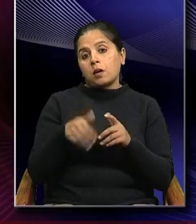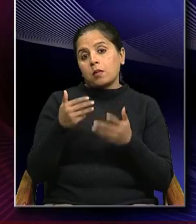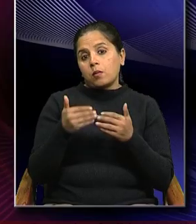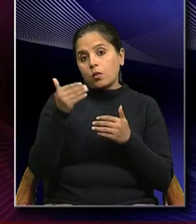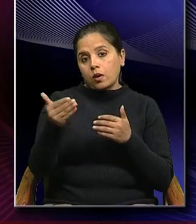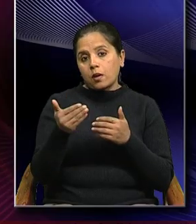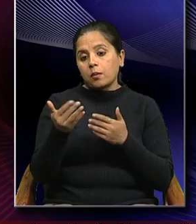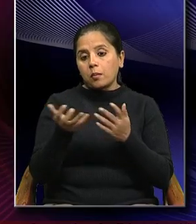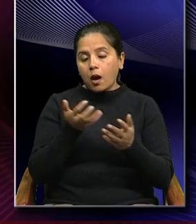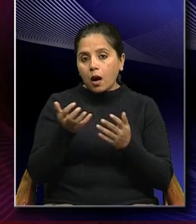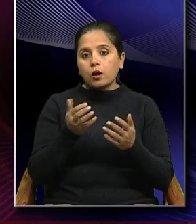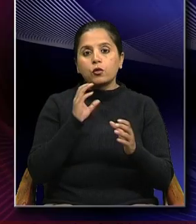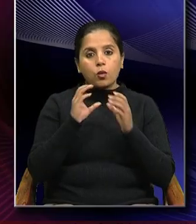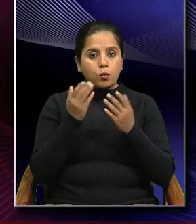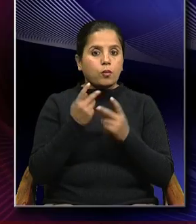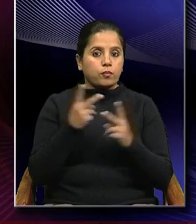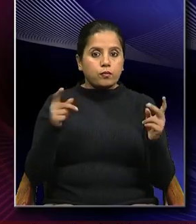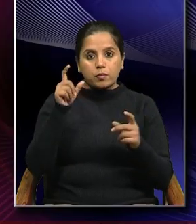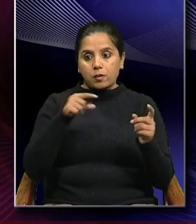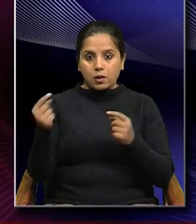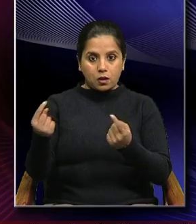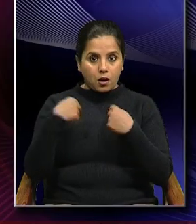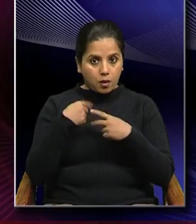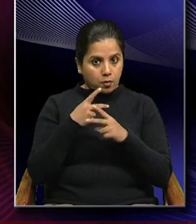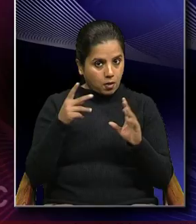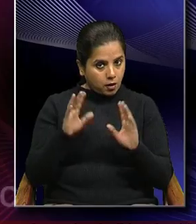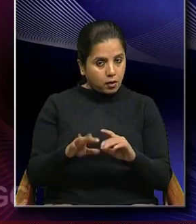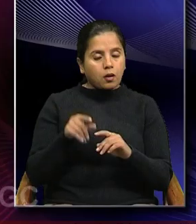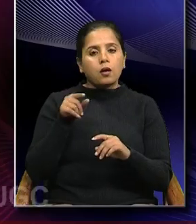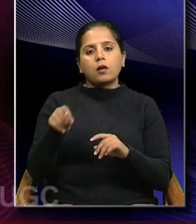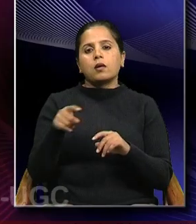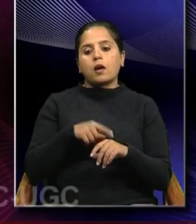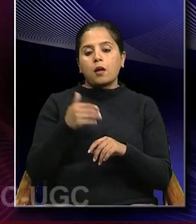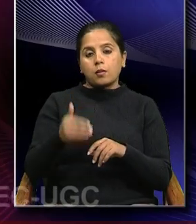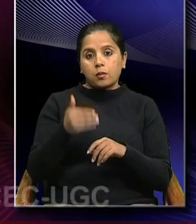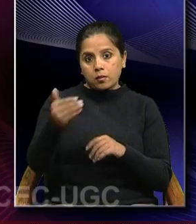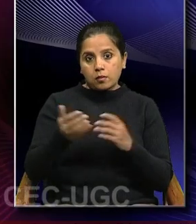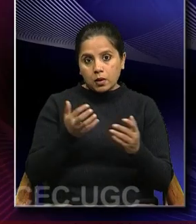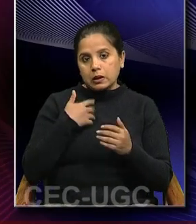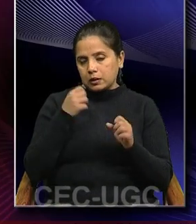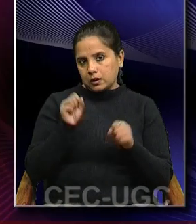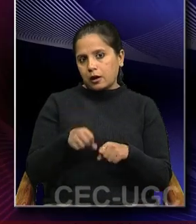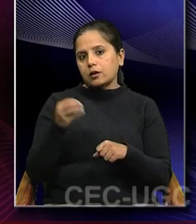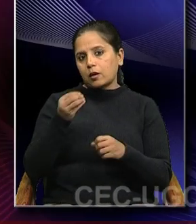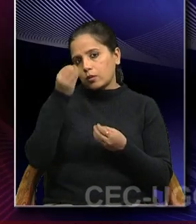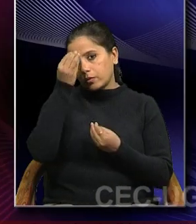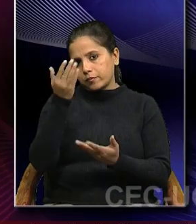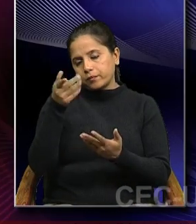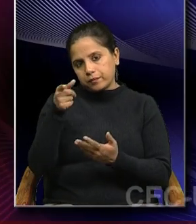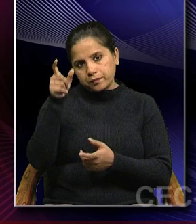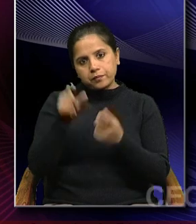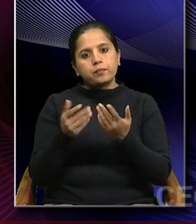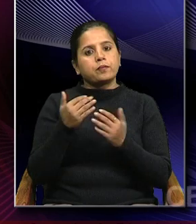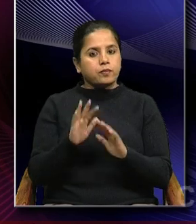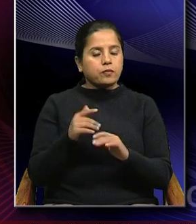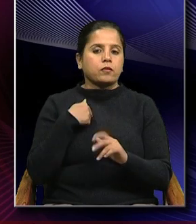purchase communication also. When customers are coming to us, at the point of purchase we can communicate certain things to the customers,